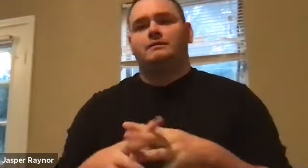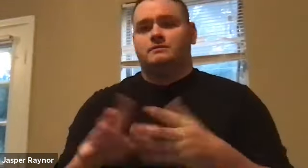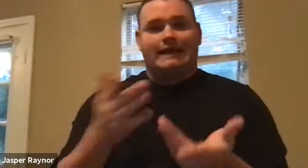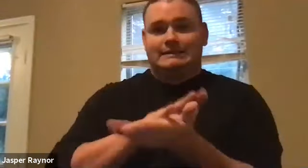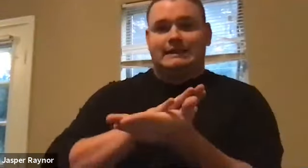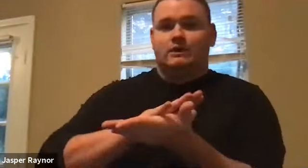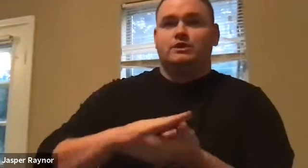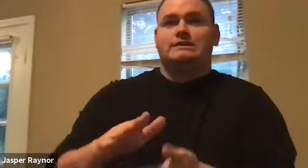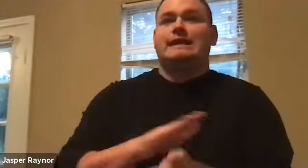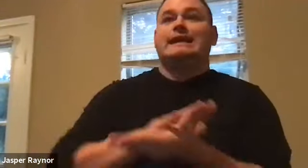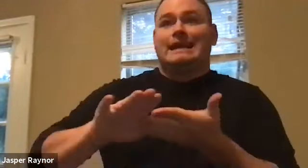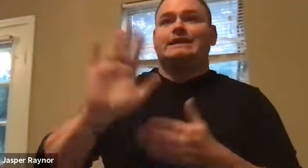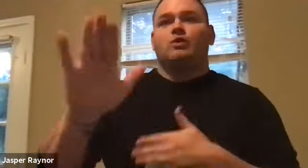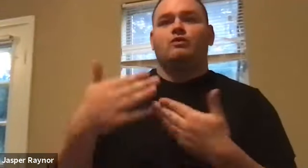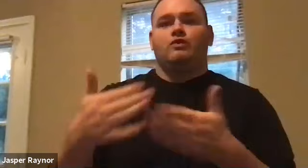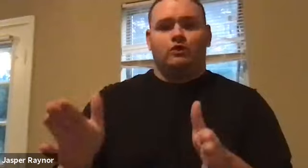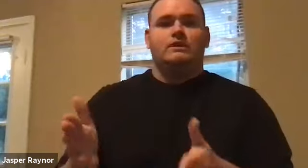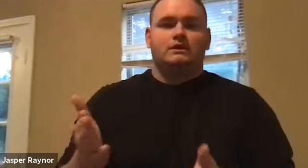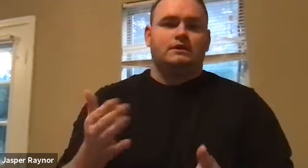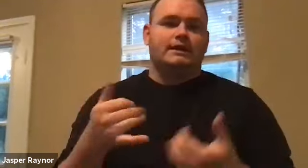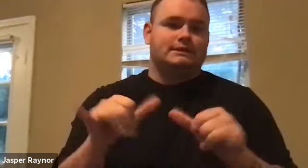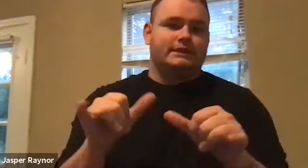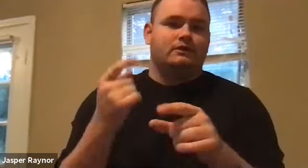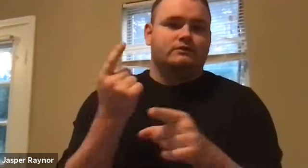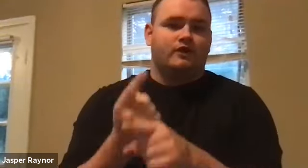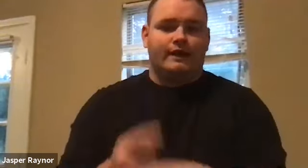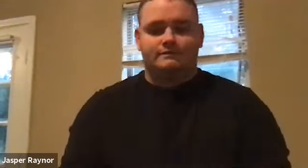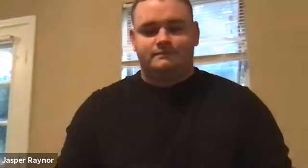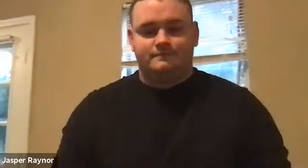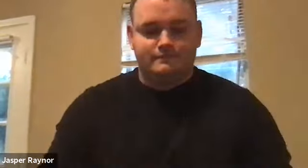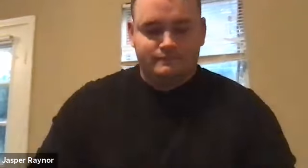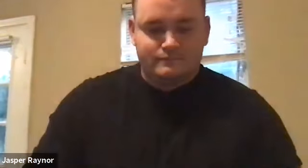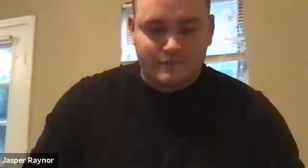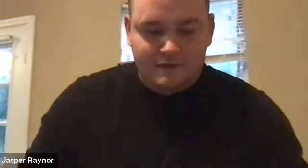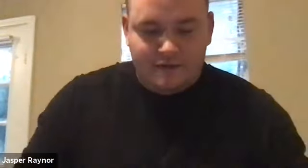But it's still, you could say clean your room. Still correct.